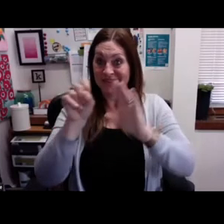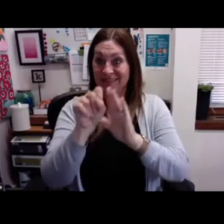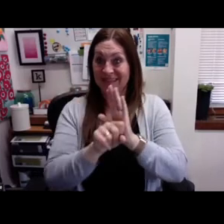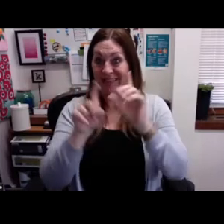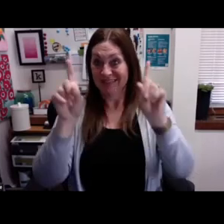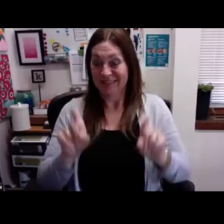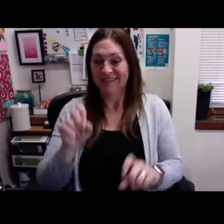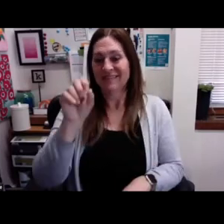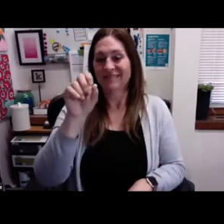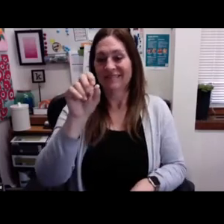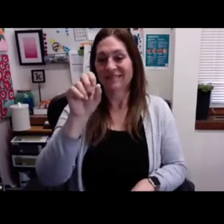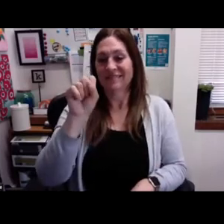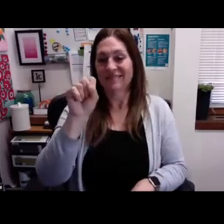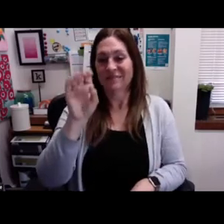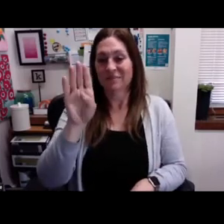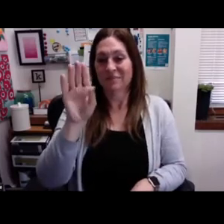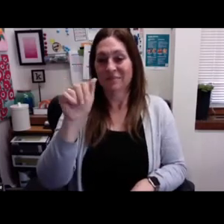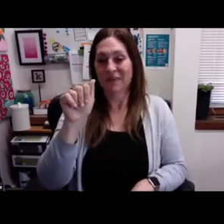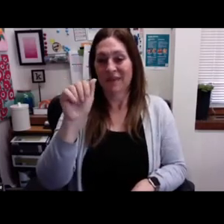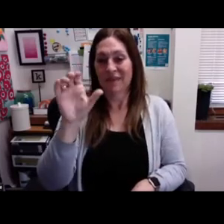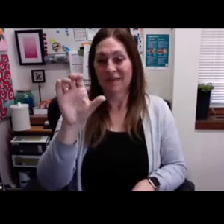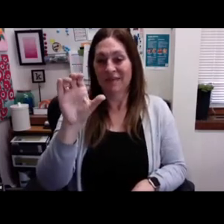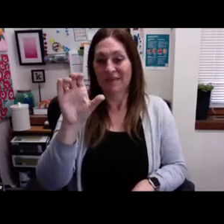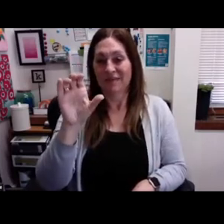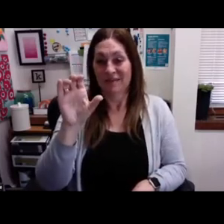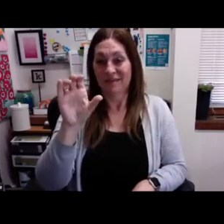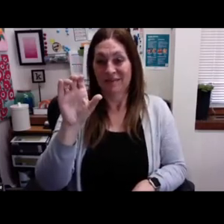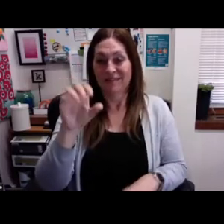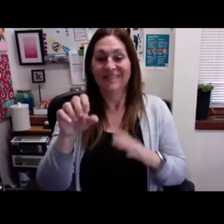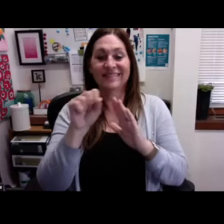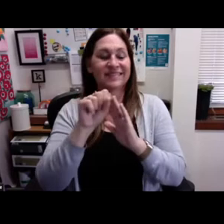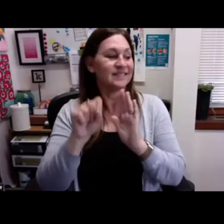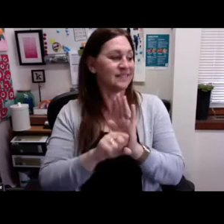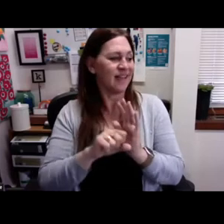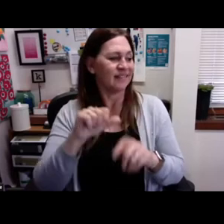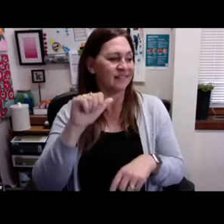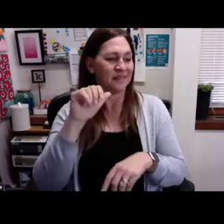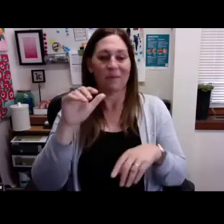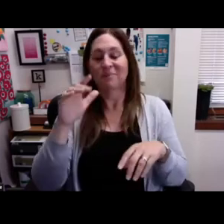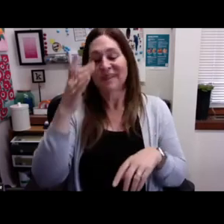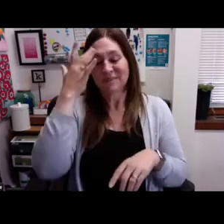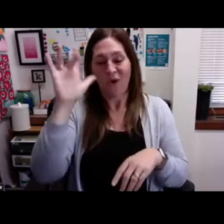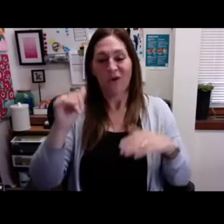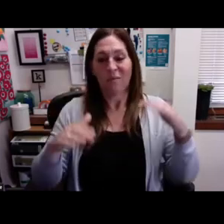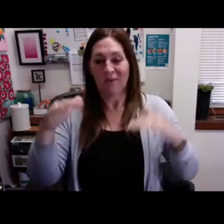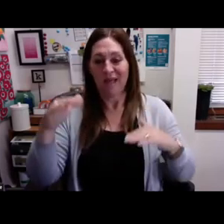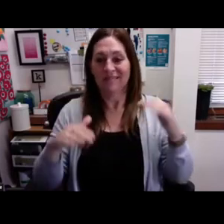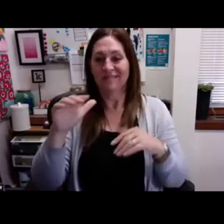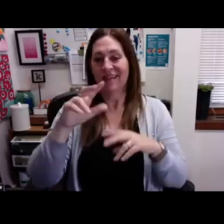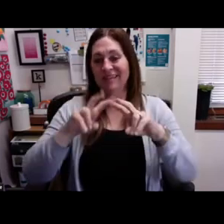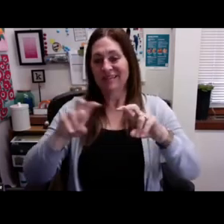Even out on our state testing, the SBAC, that's the